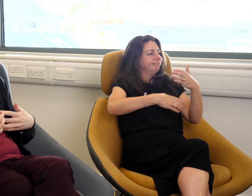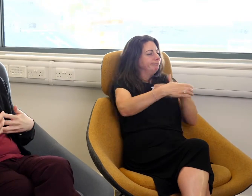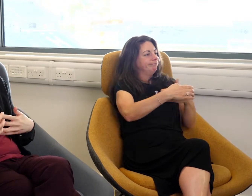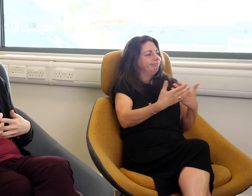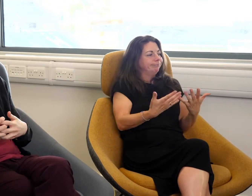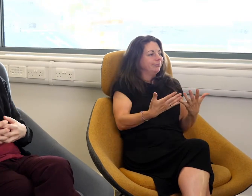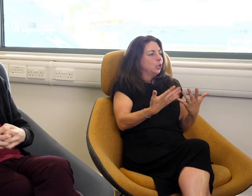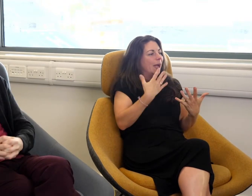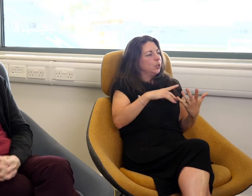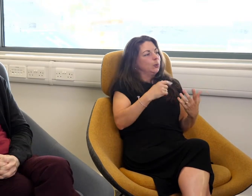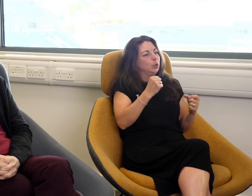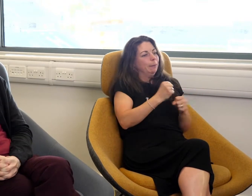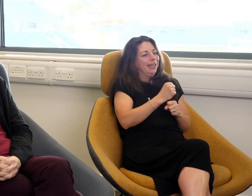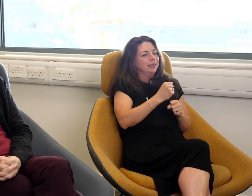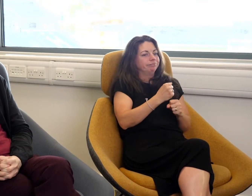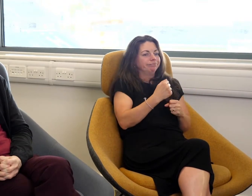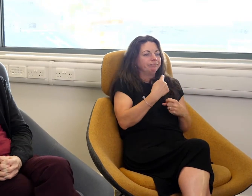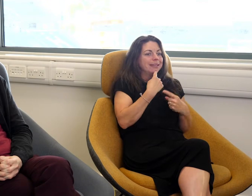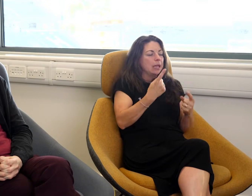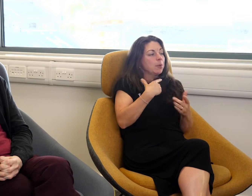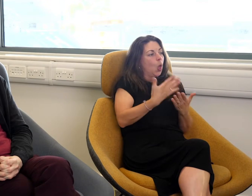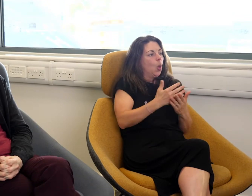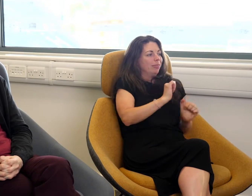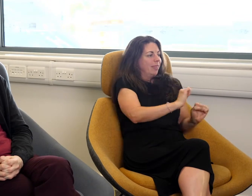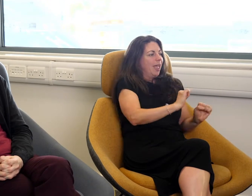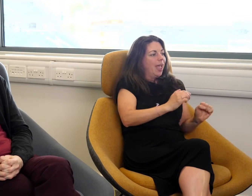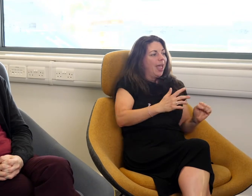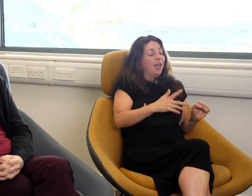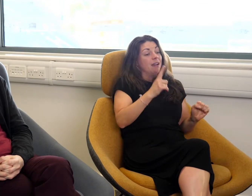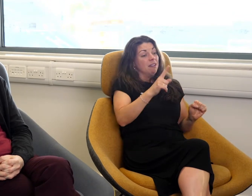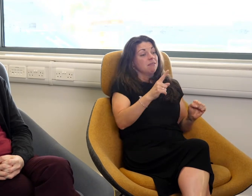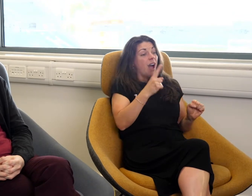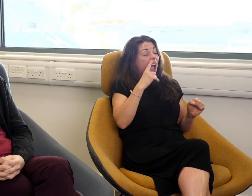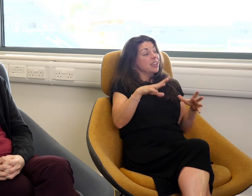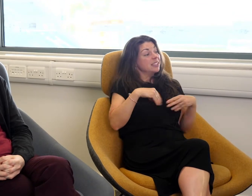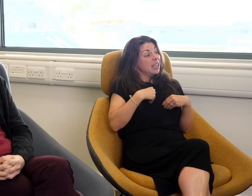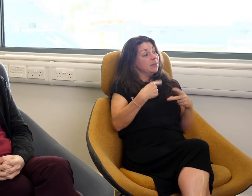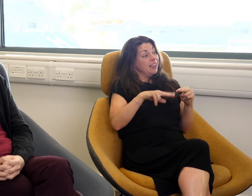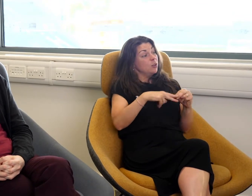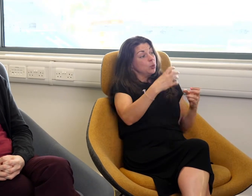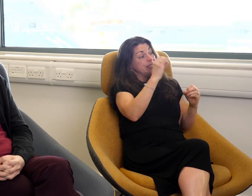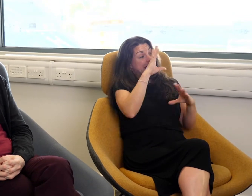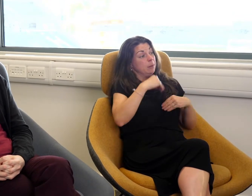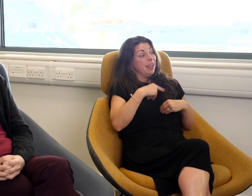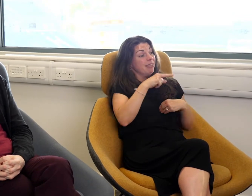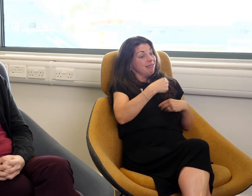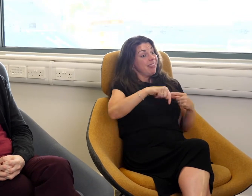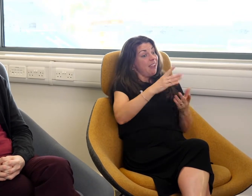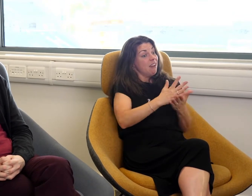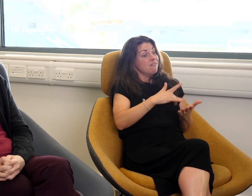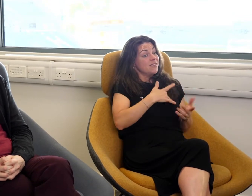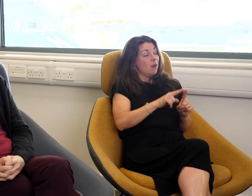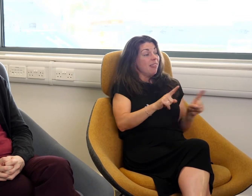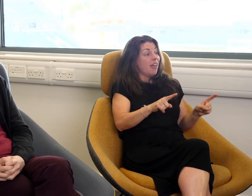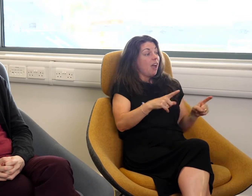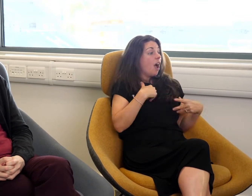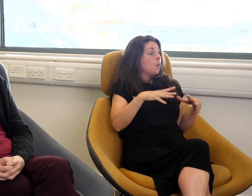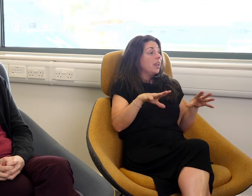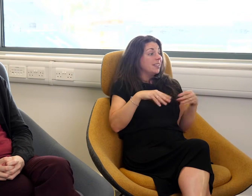that that's what you're telling me, and that's obviously really, you know, sad to hear that people feel that way. And yeah, all I can really do is sort